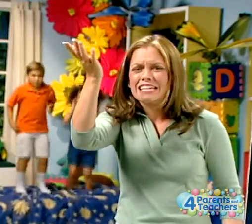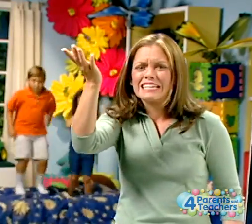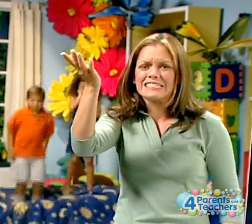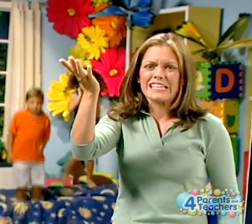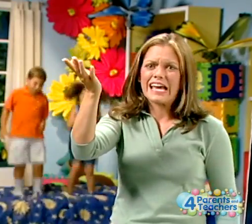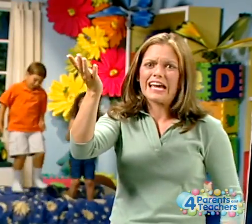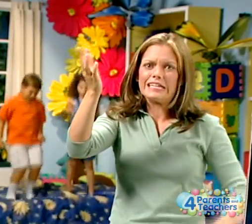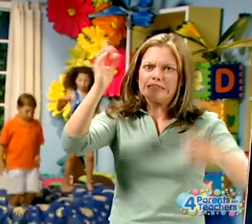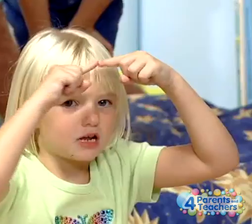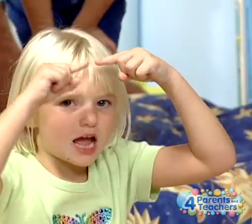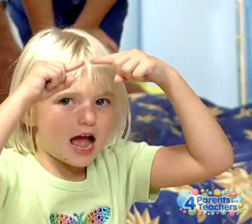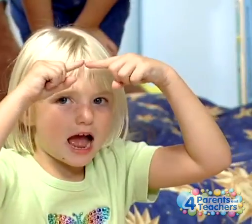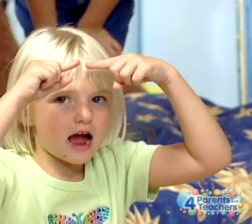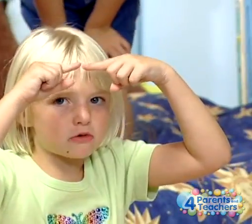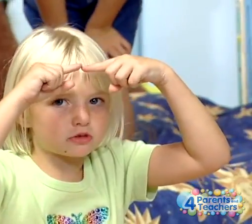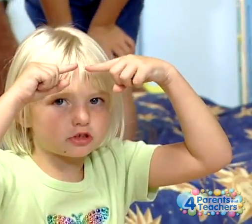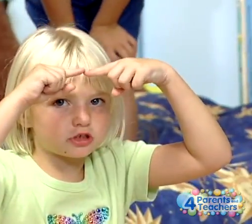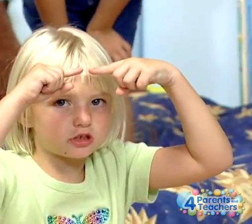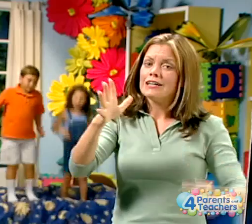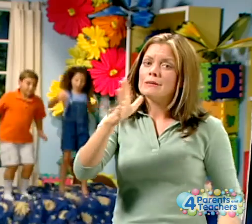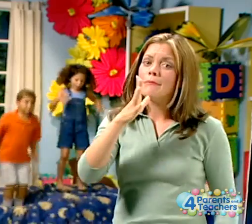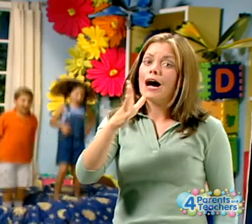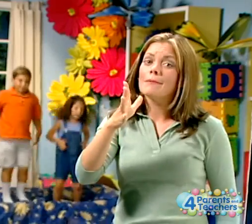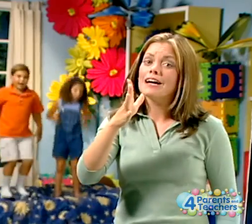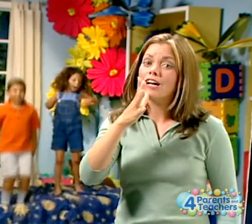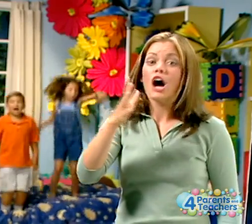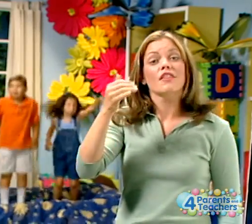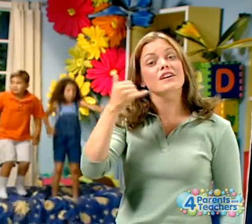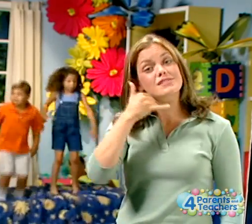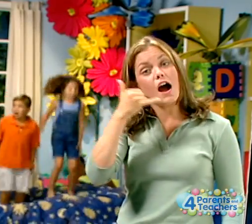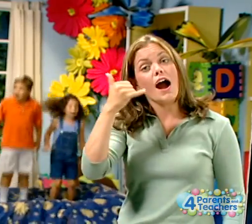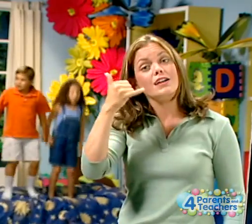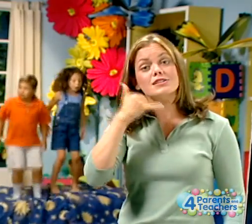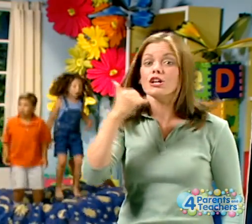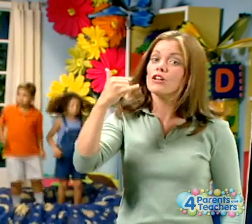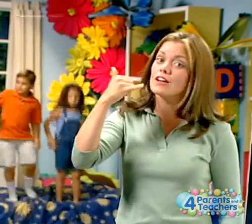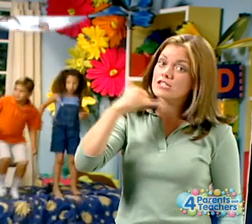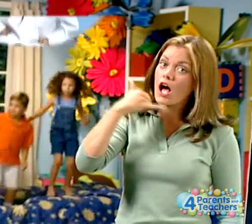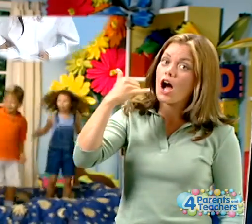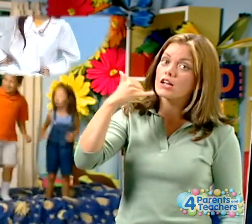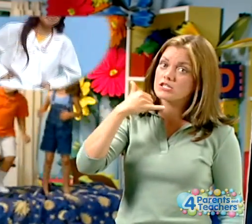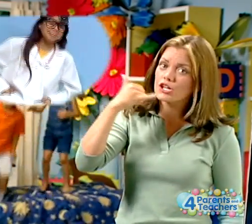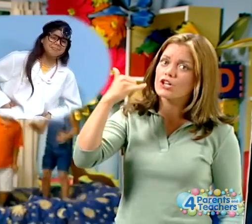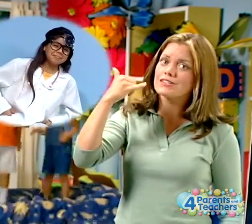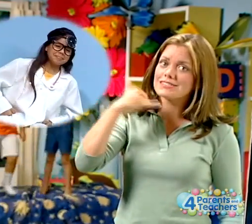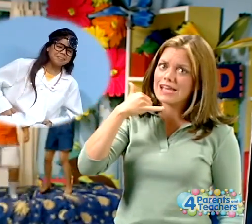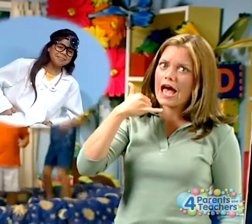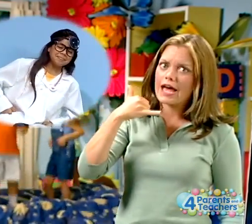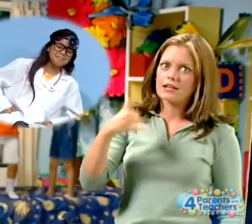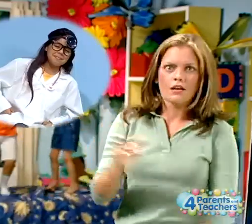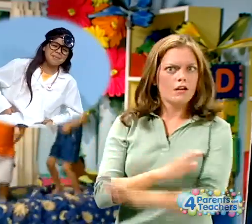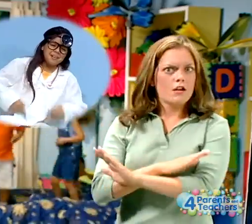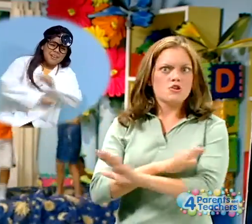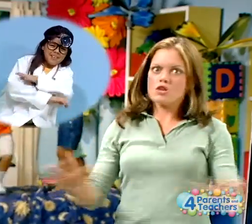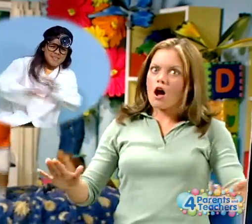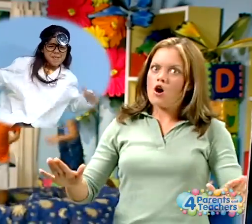its head. Ouch! Ouch! Mama called the doctor, the doctor said, Ouch!